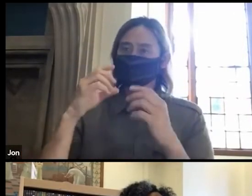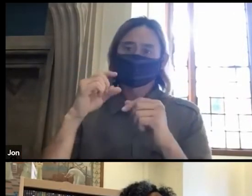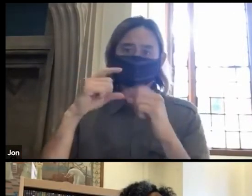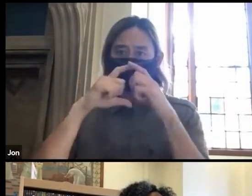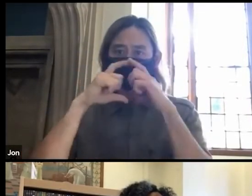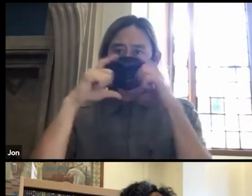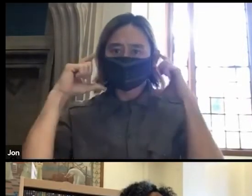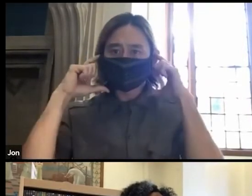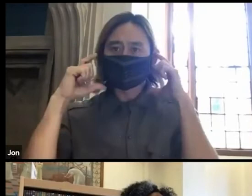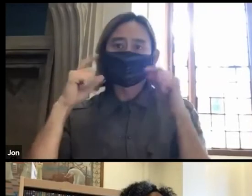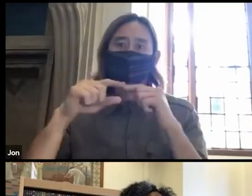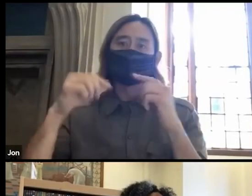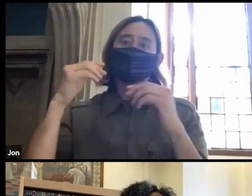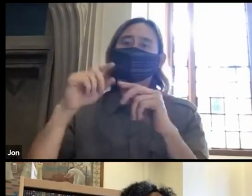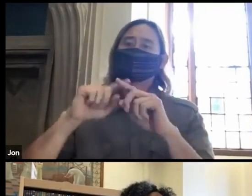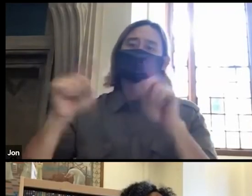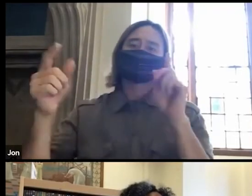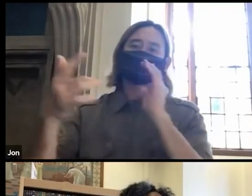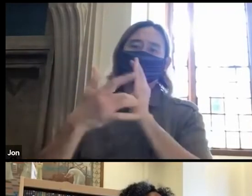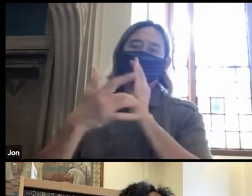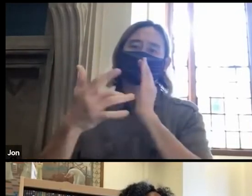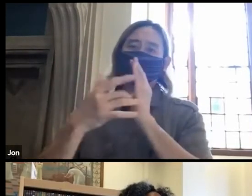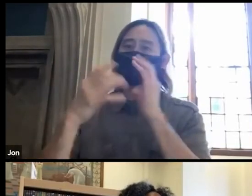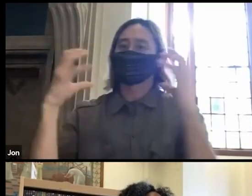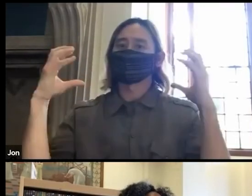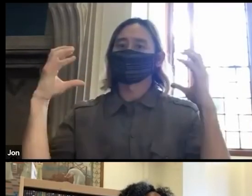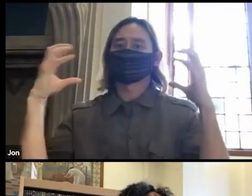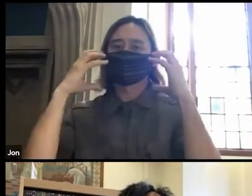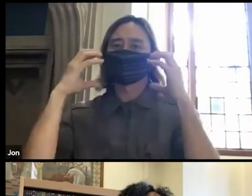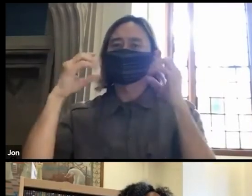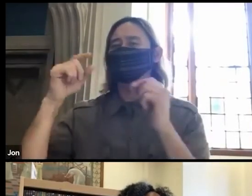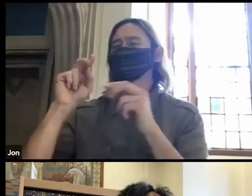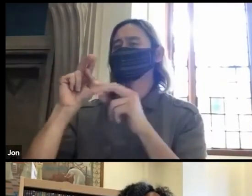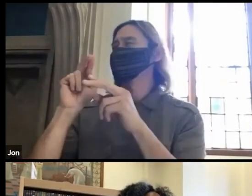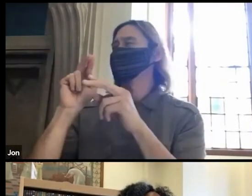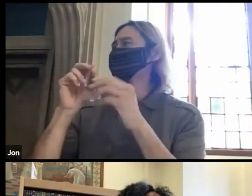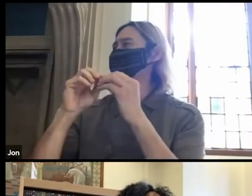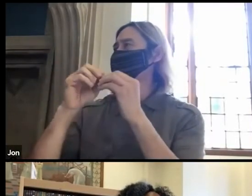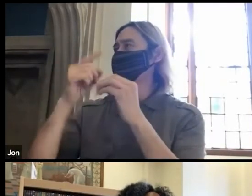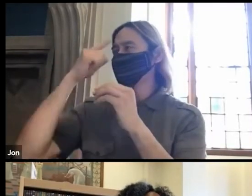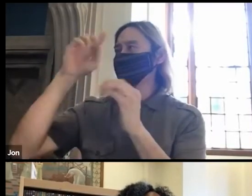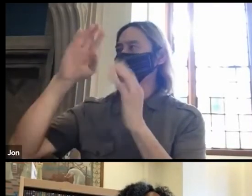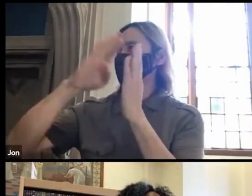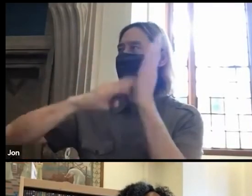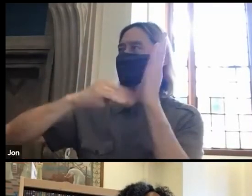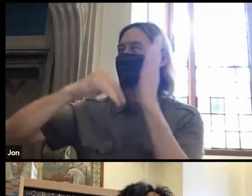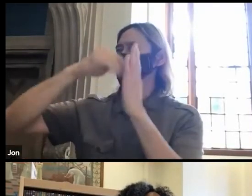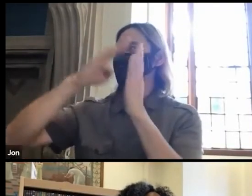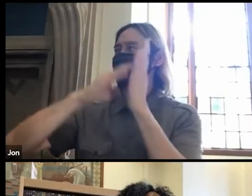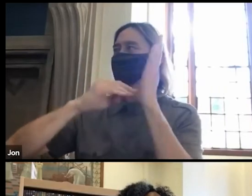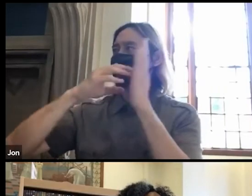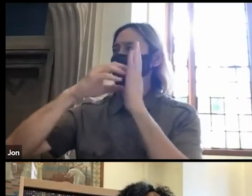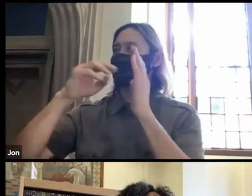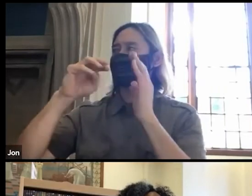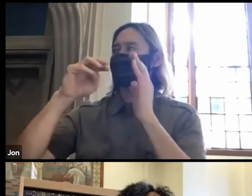I use a mask, but it's a mask that painters use that have the two filters on the side.